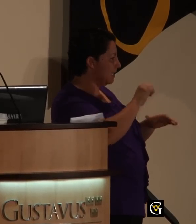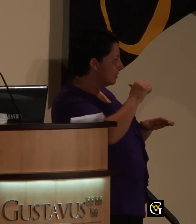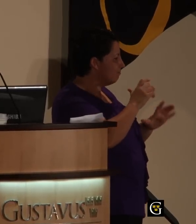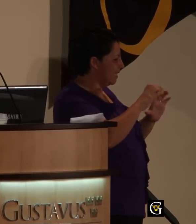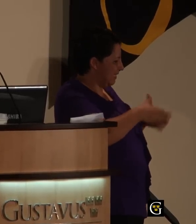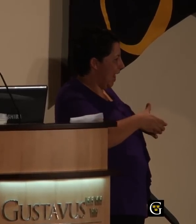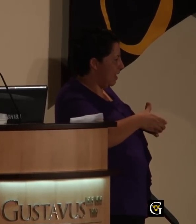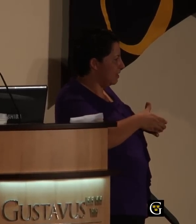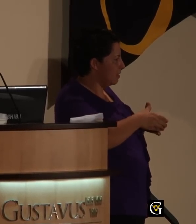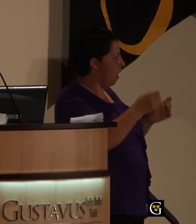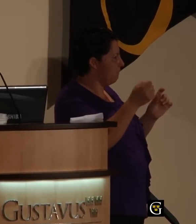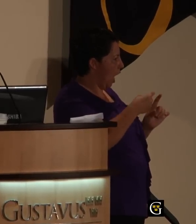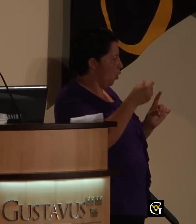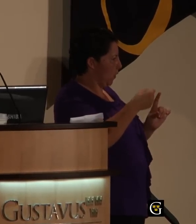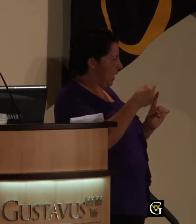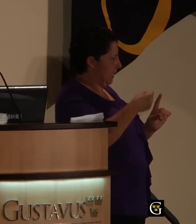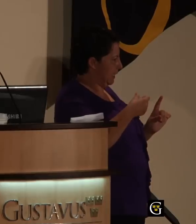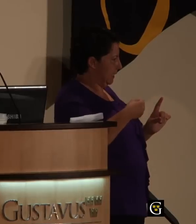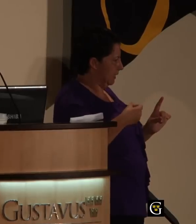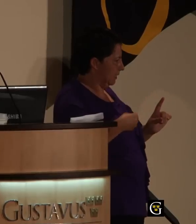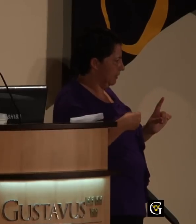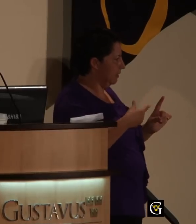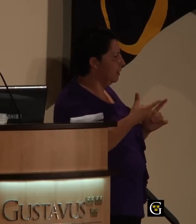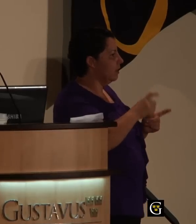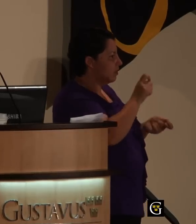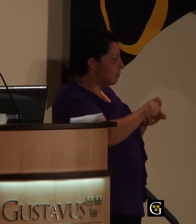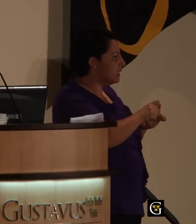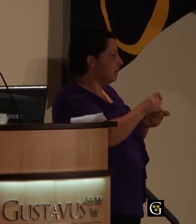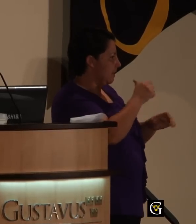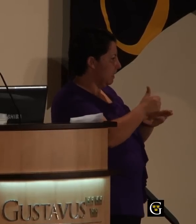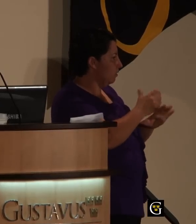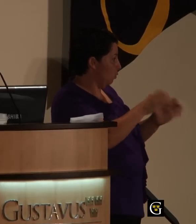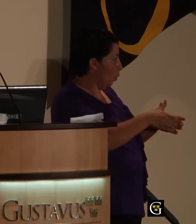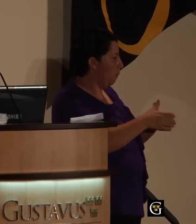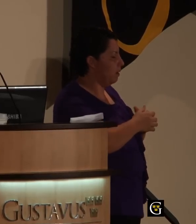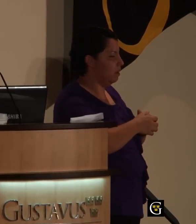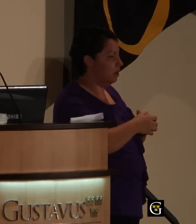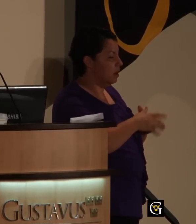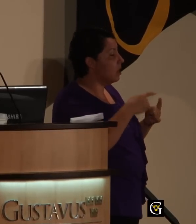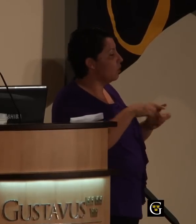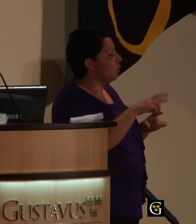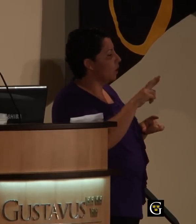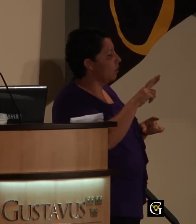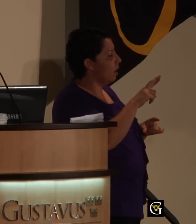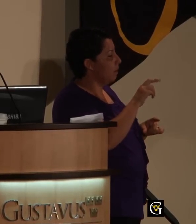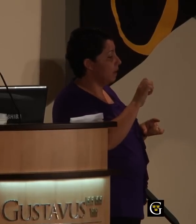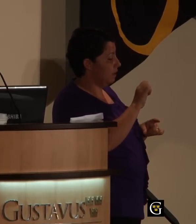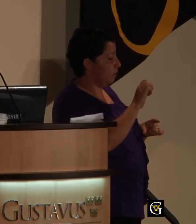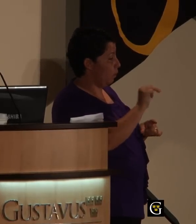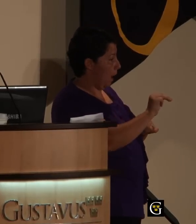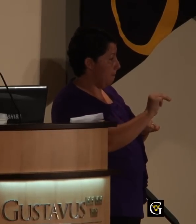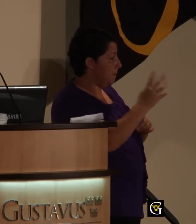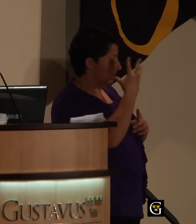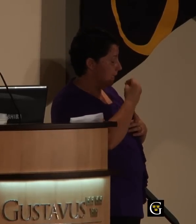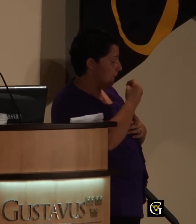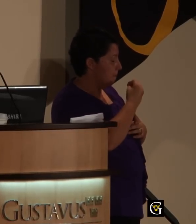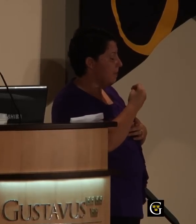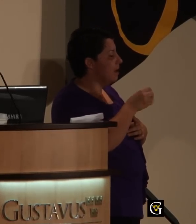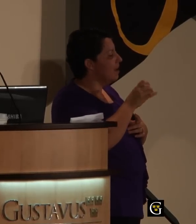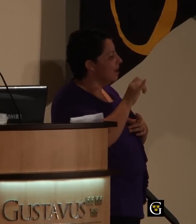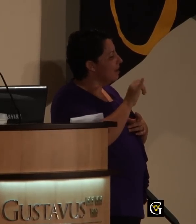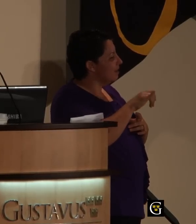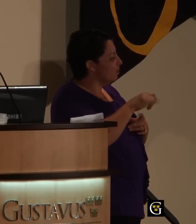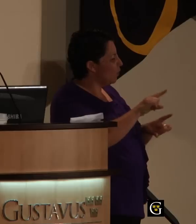firings. During the mouse's REM sleep, that is, rapid eye movement sleep, this allows us to